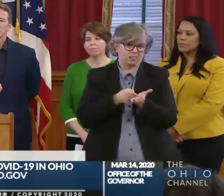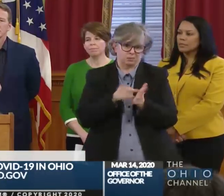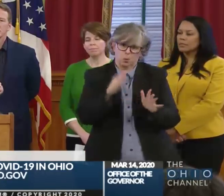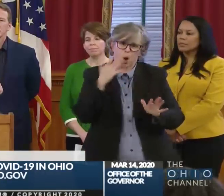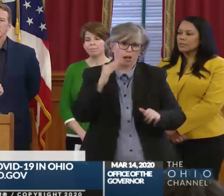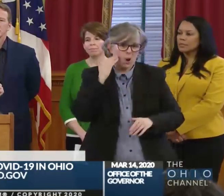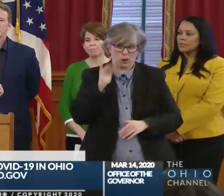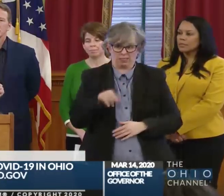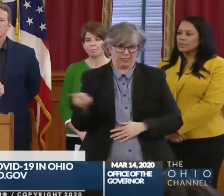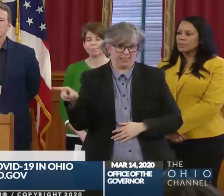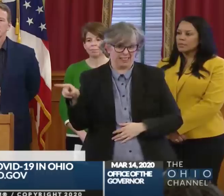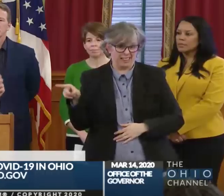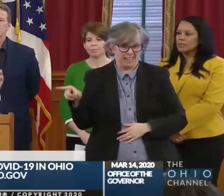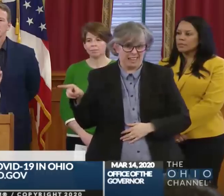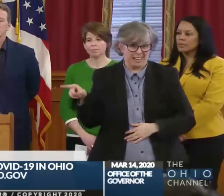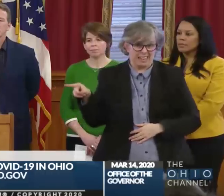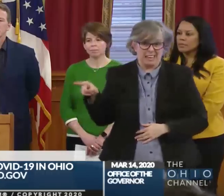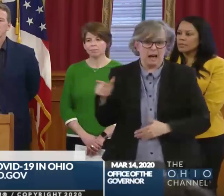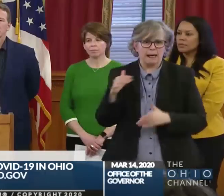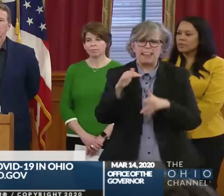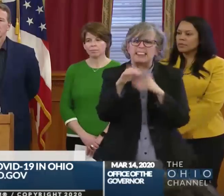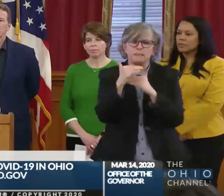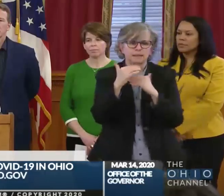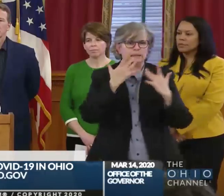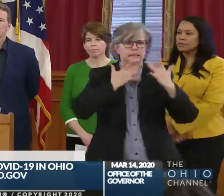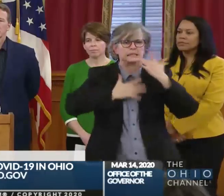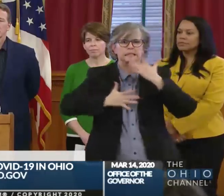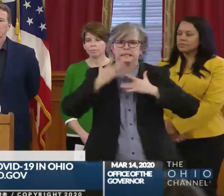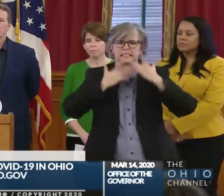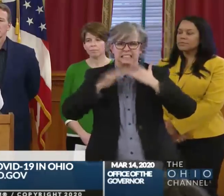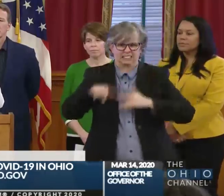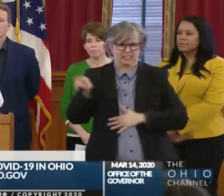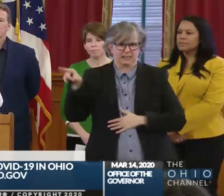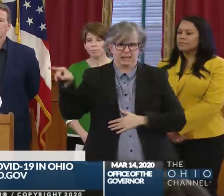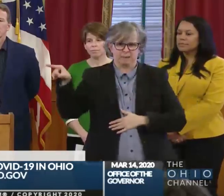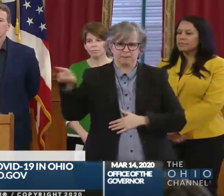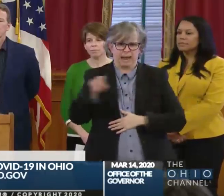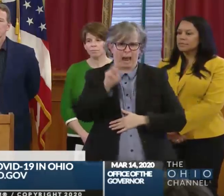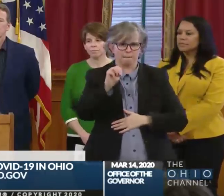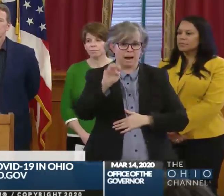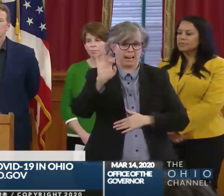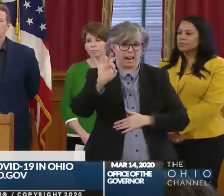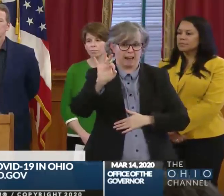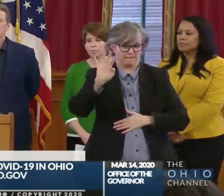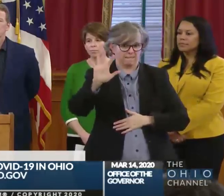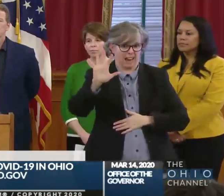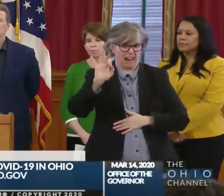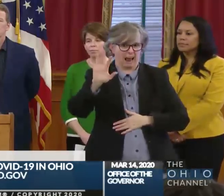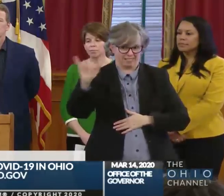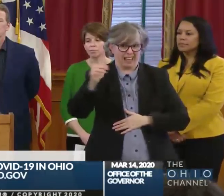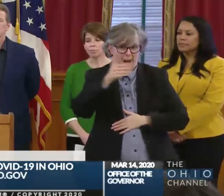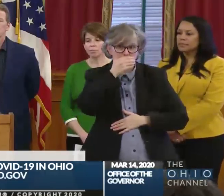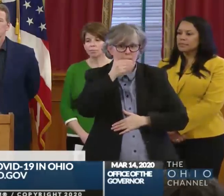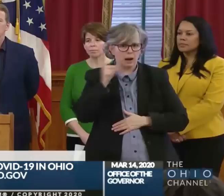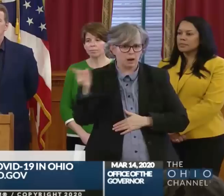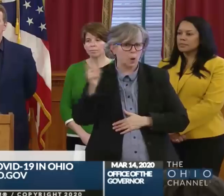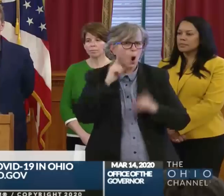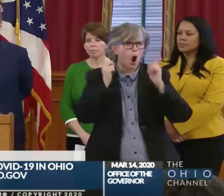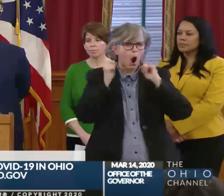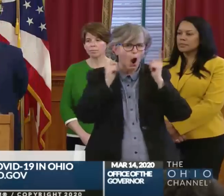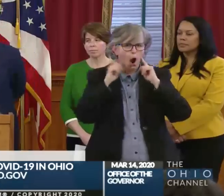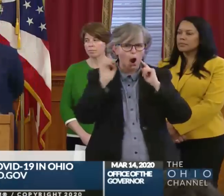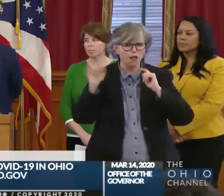limited supply of this. This is the N95 mask you're hearing so much about, and I'll let folks come up and take a look. This is the